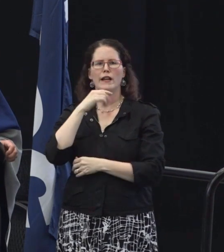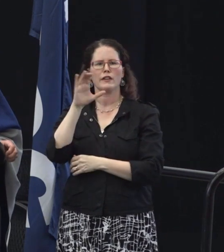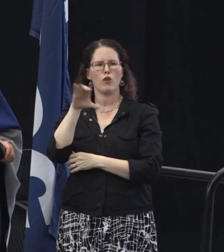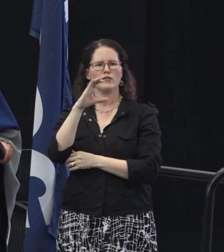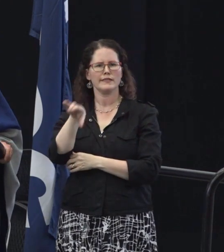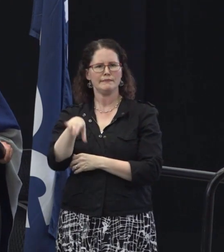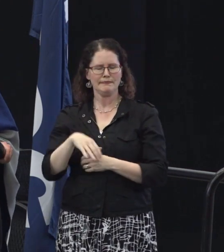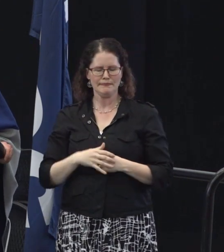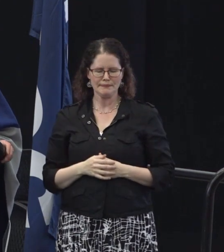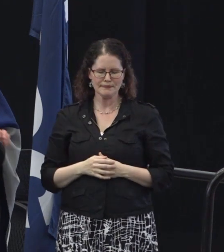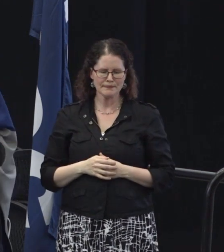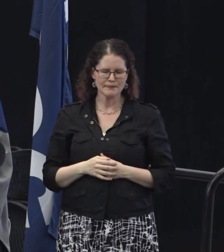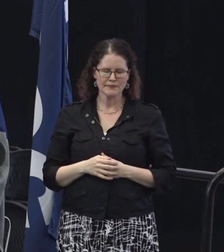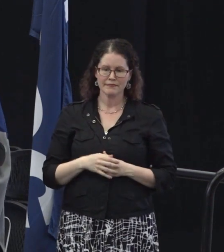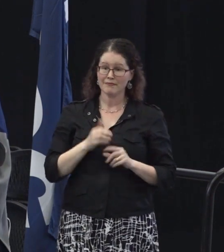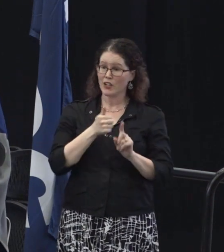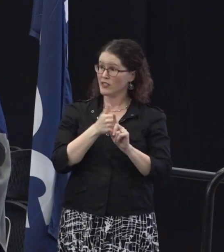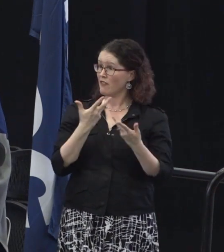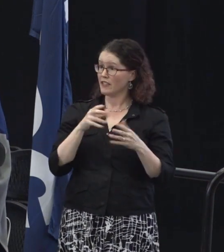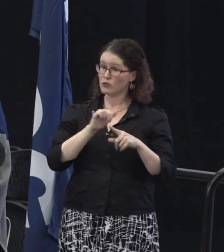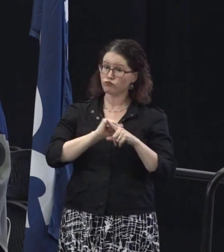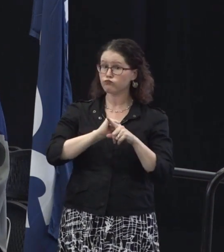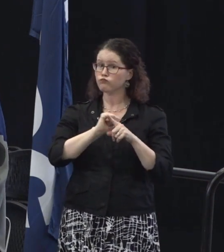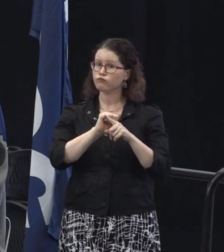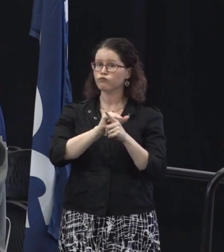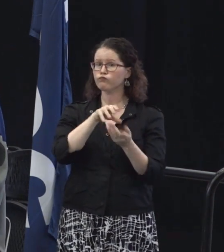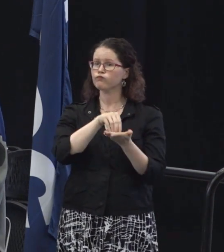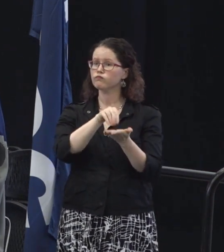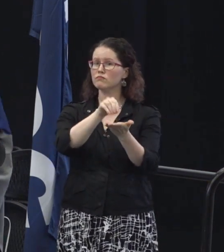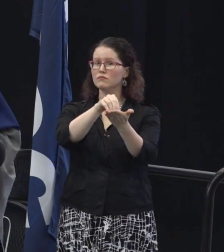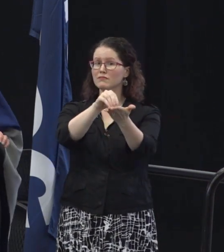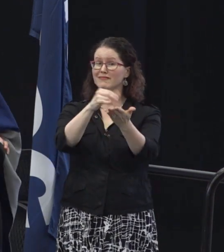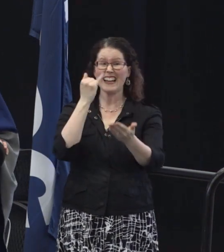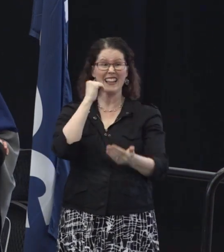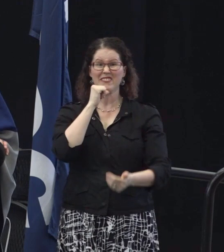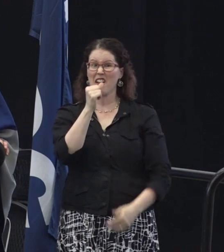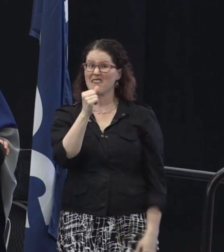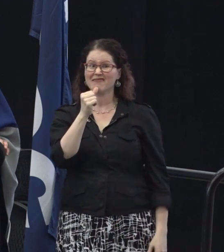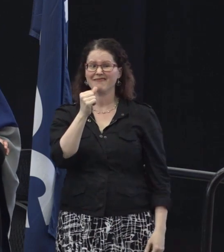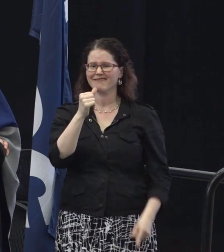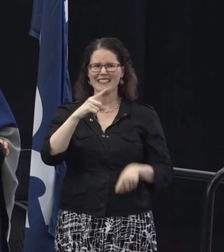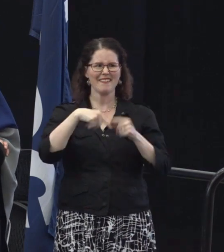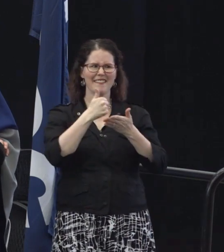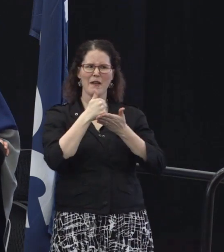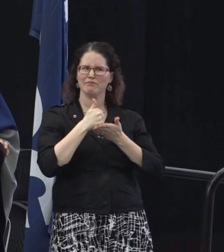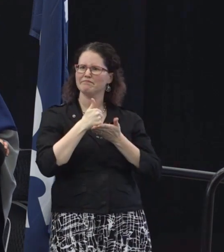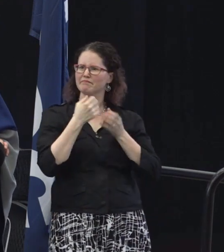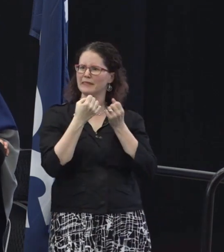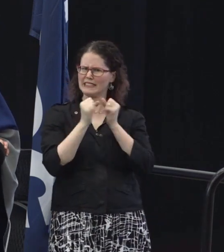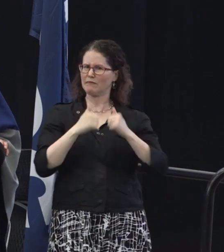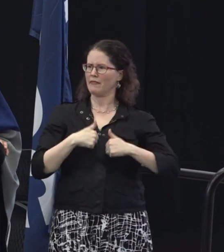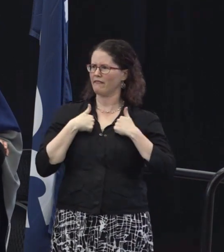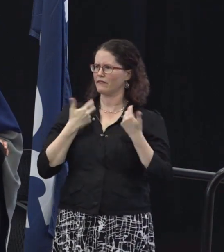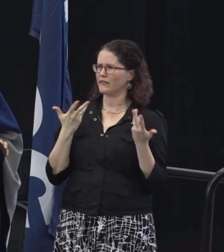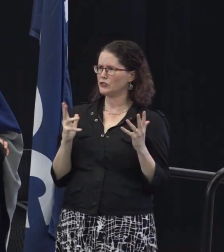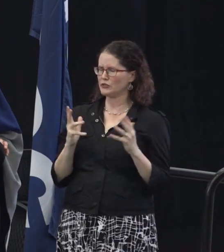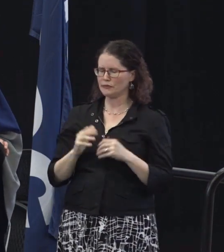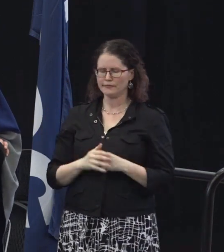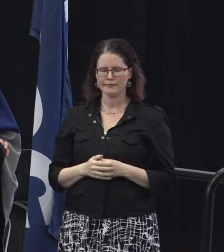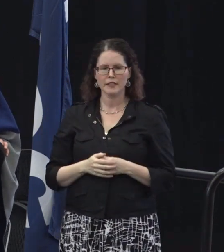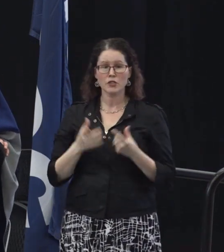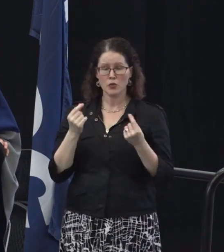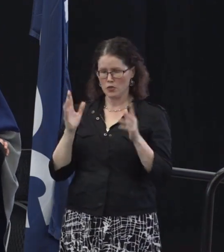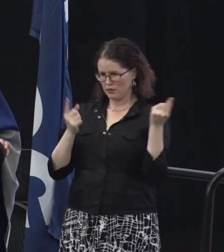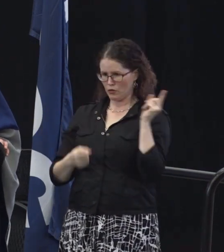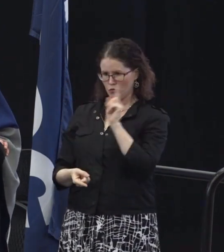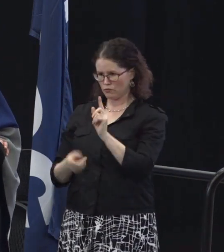and her willingness to help me, I could have easily died that day. She immediately began to administer first aid. She stopped my